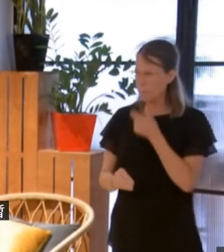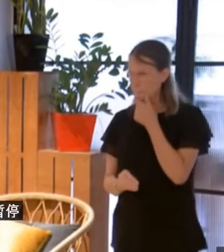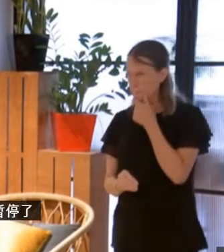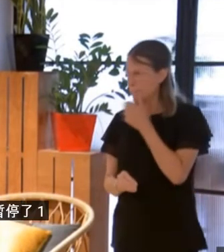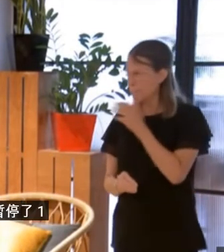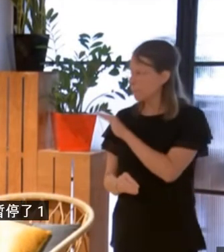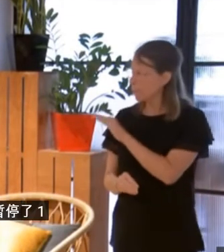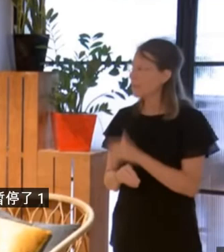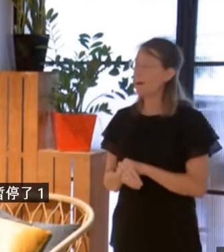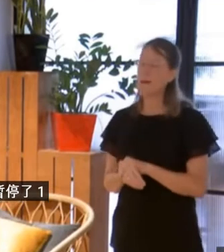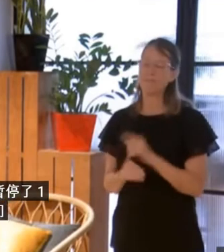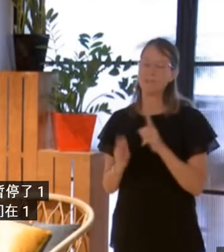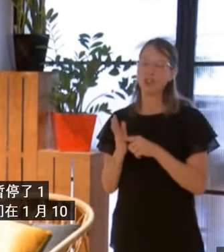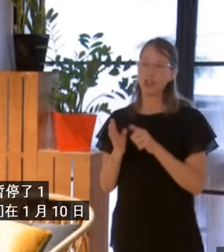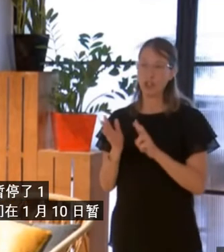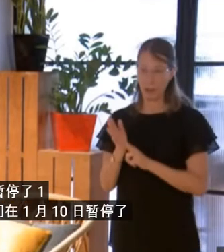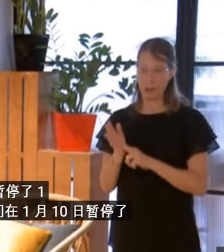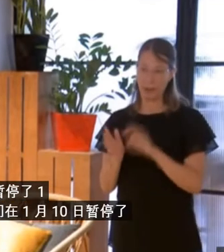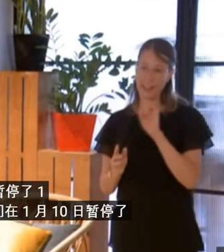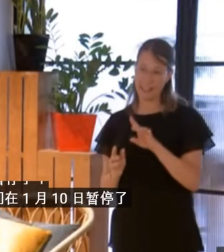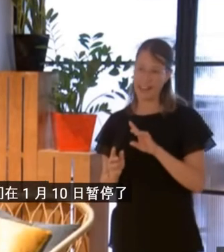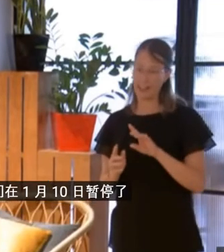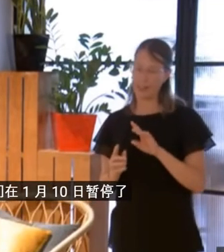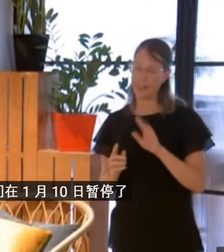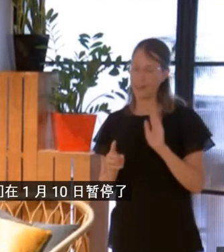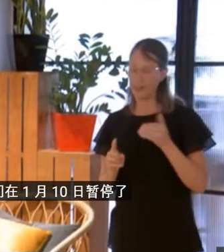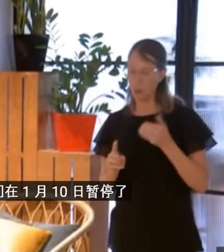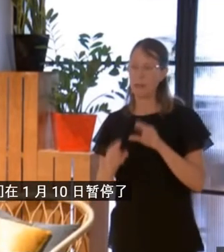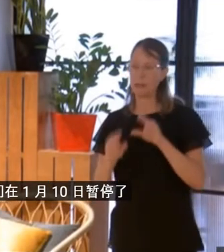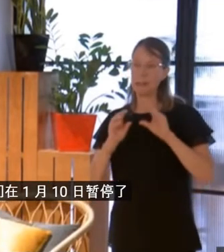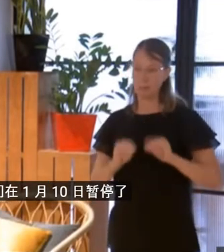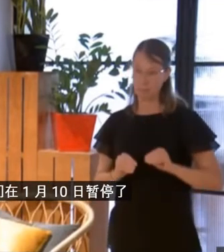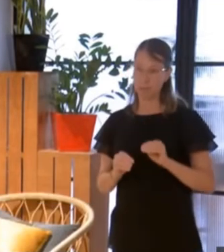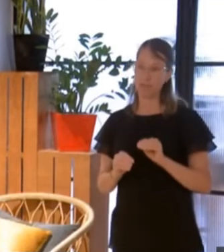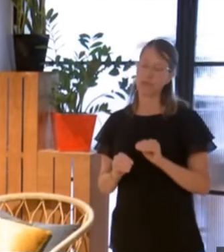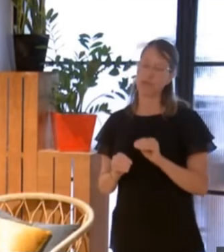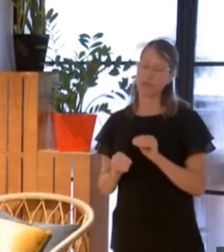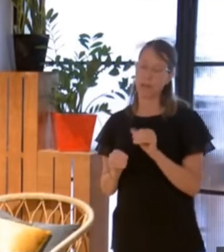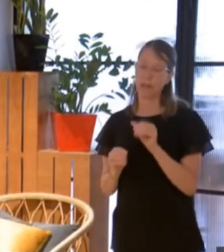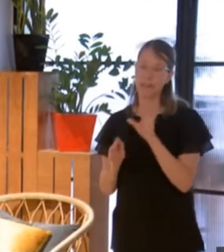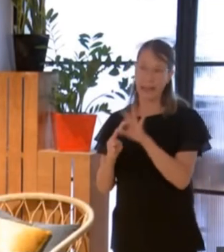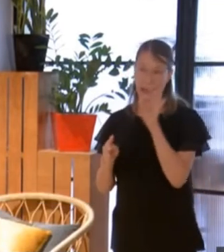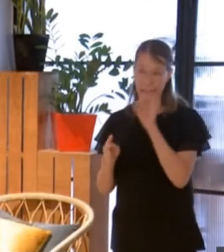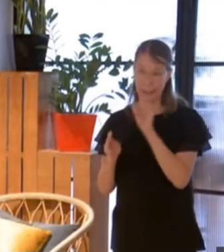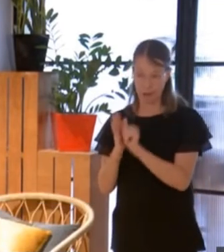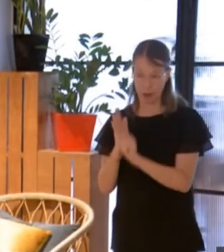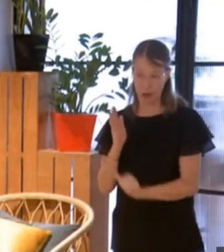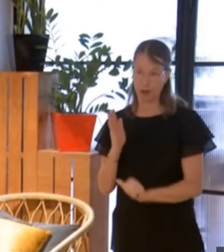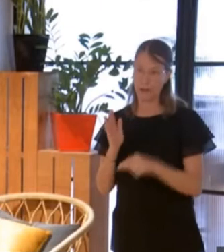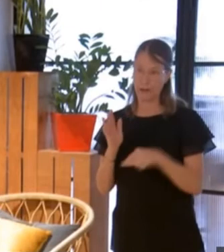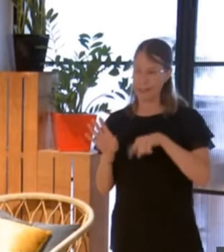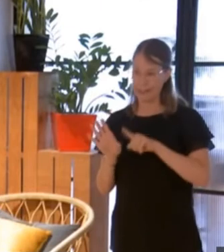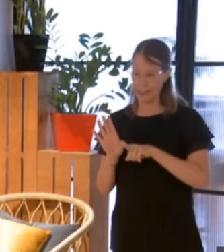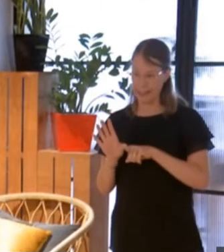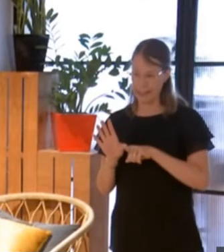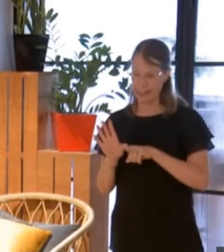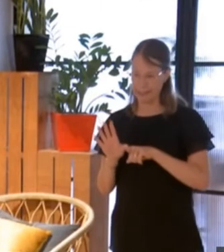suspend it? January? January 10. When we suspended non-urgent elective surgery on January 10 this year,